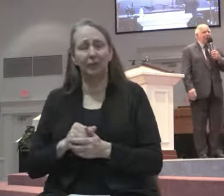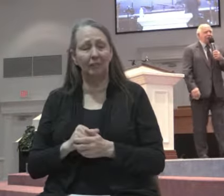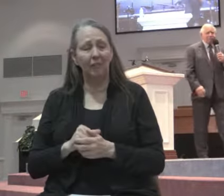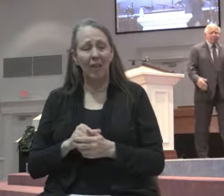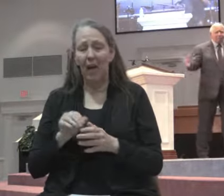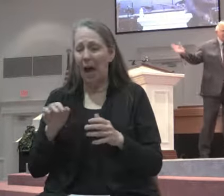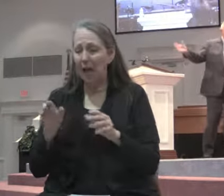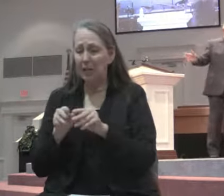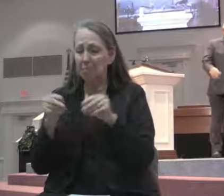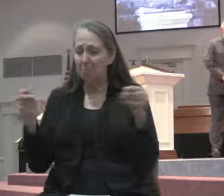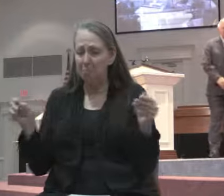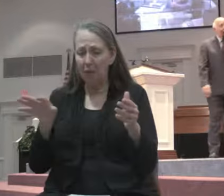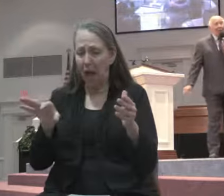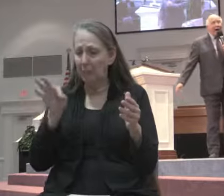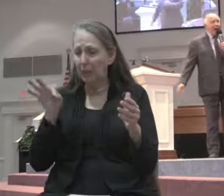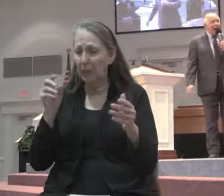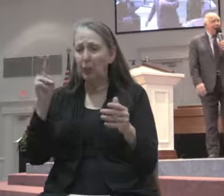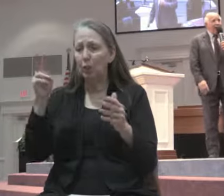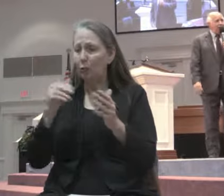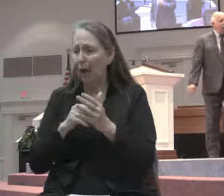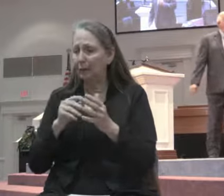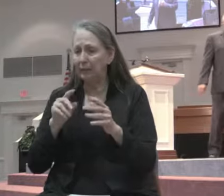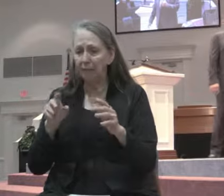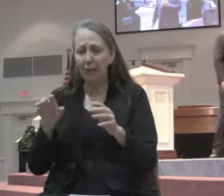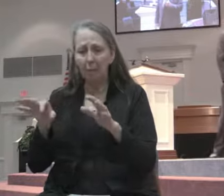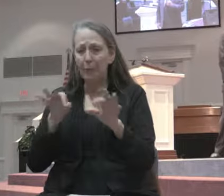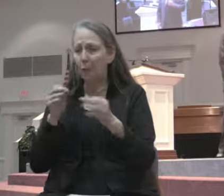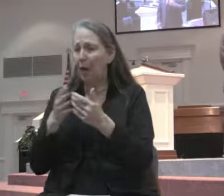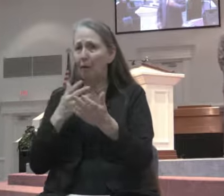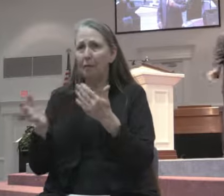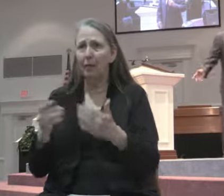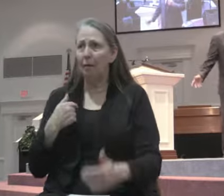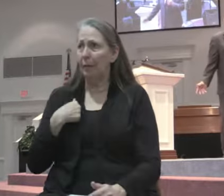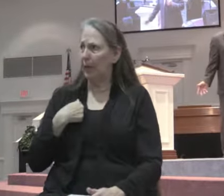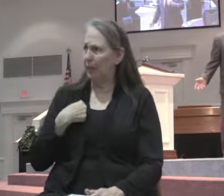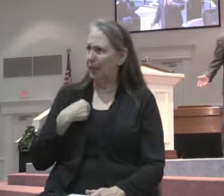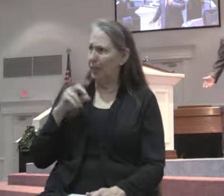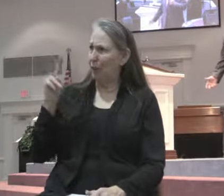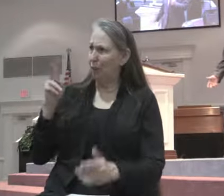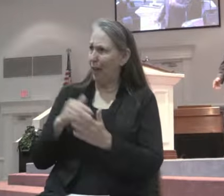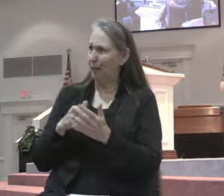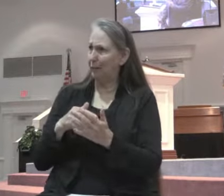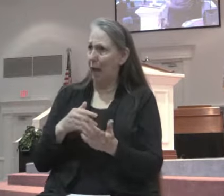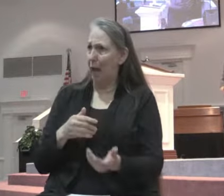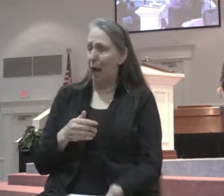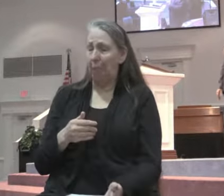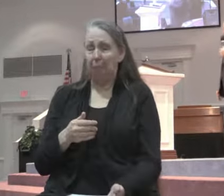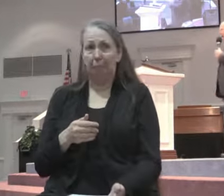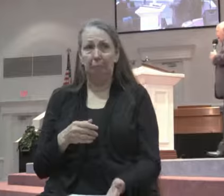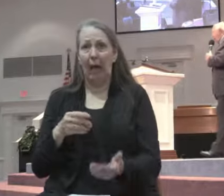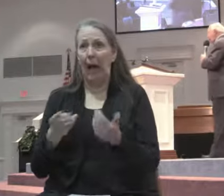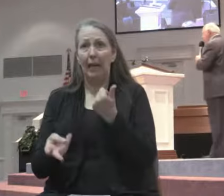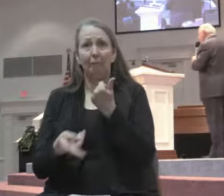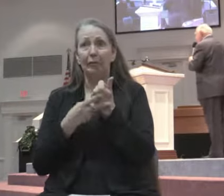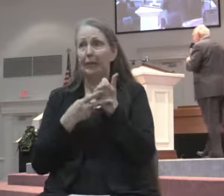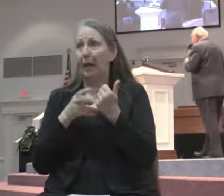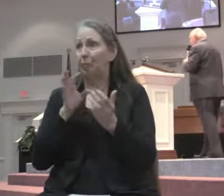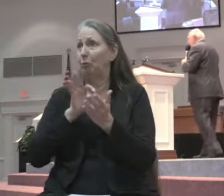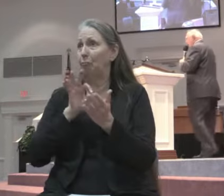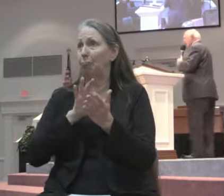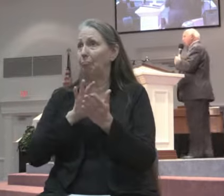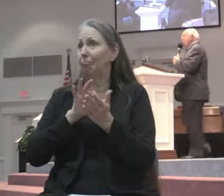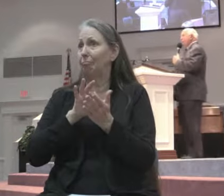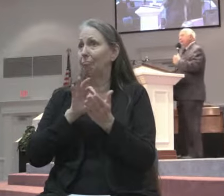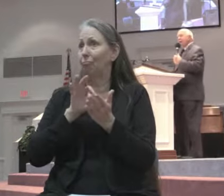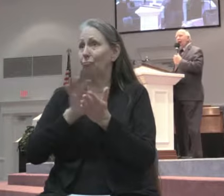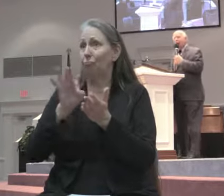preach from. I might have, I don't know. I never took count or anything, Brother Arnold.